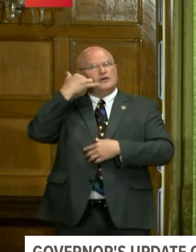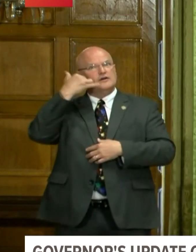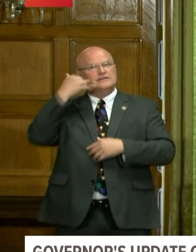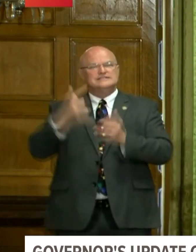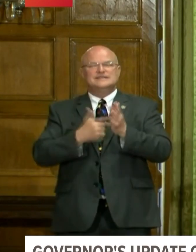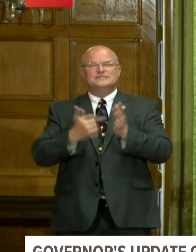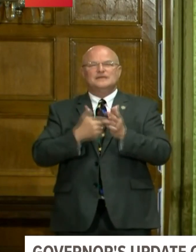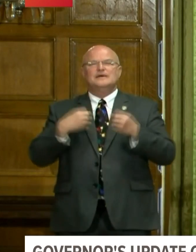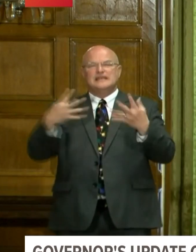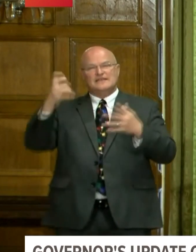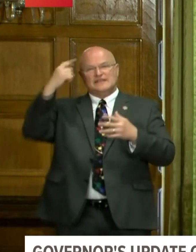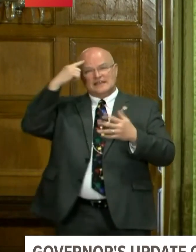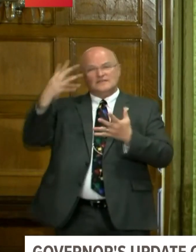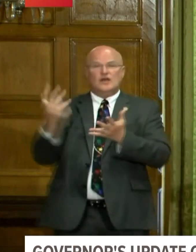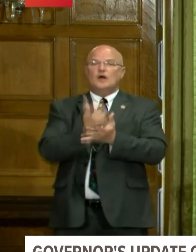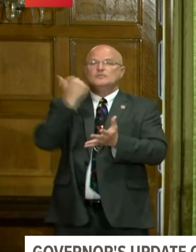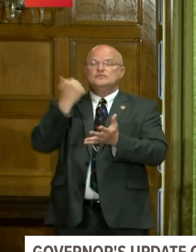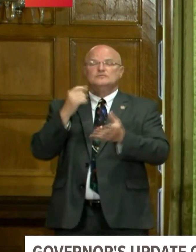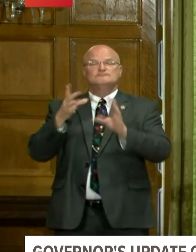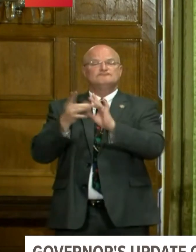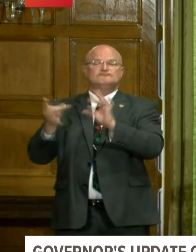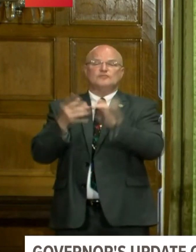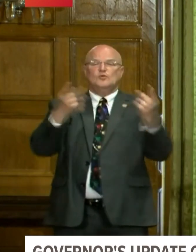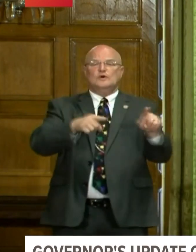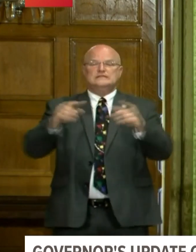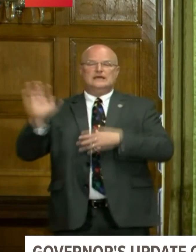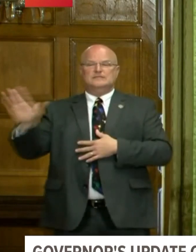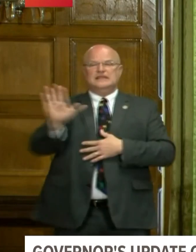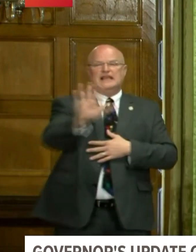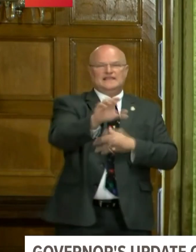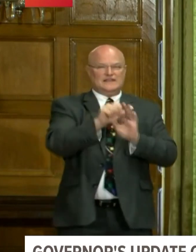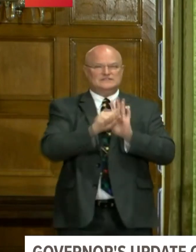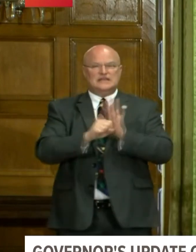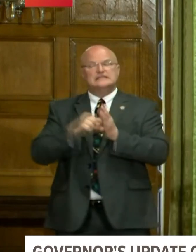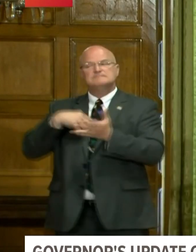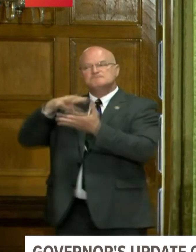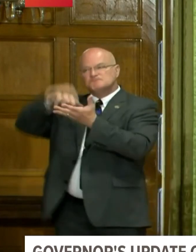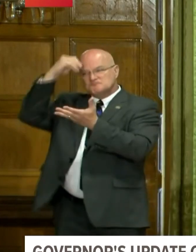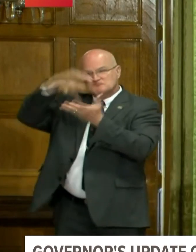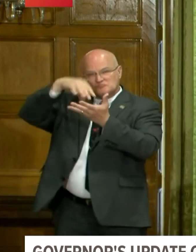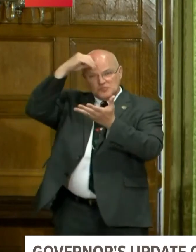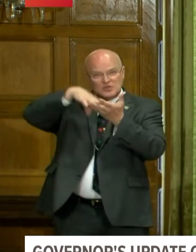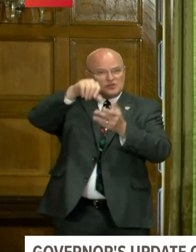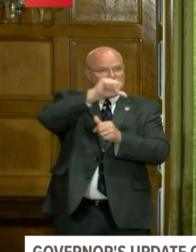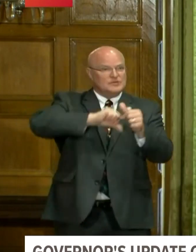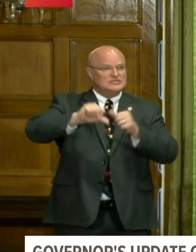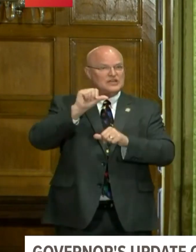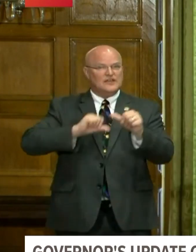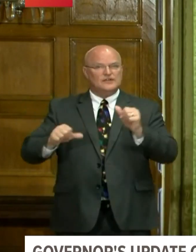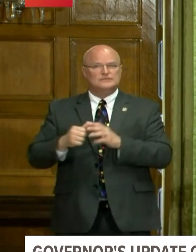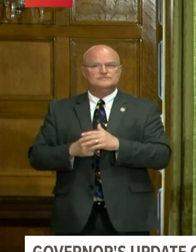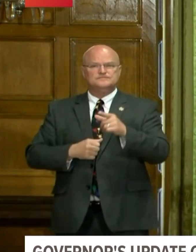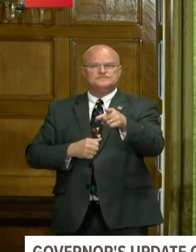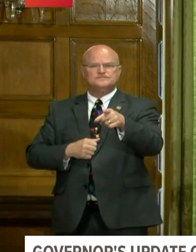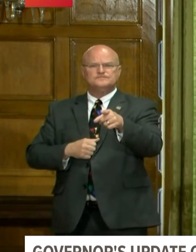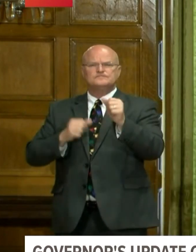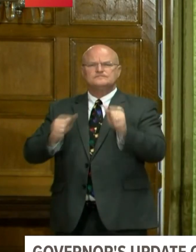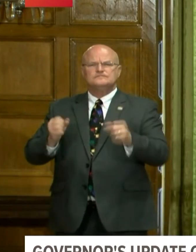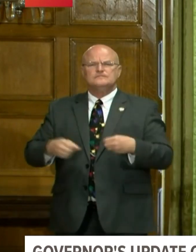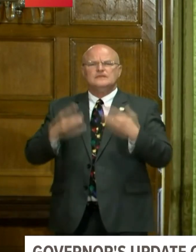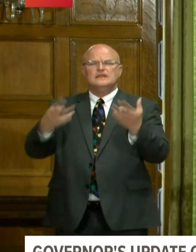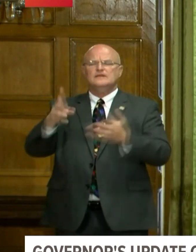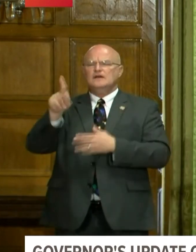and gives the governors opportunity to talk about what's happening in their state. We learn from each other. Can you give an update